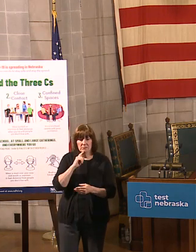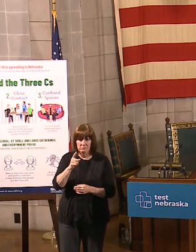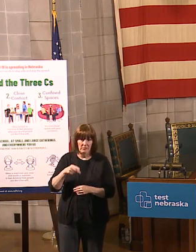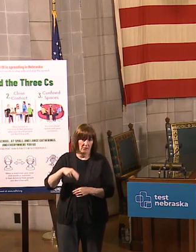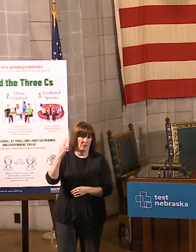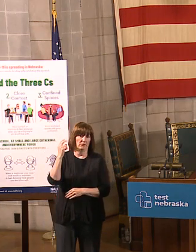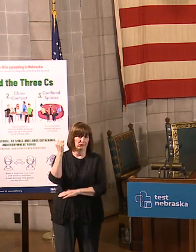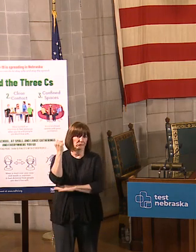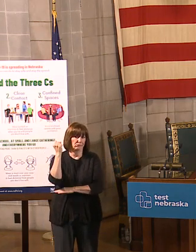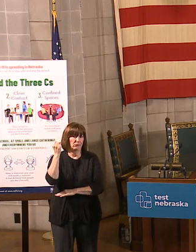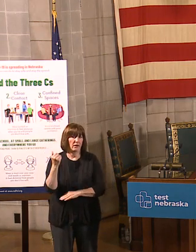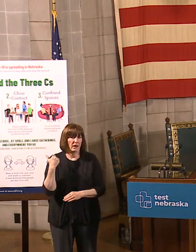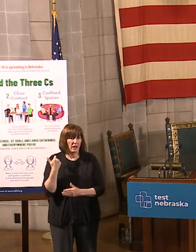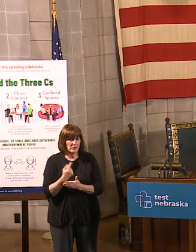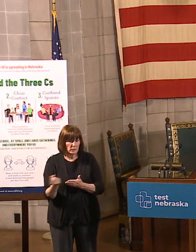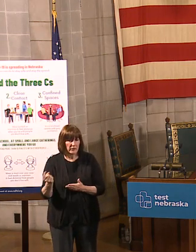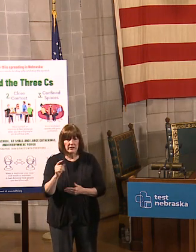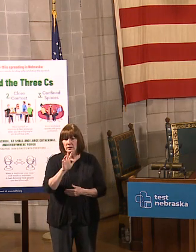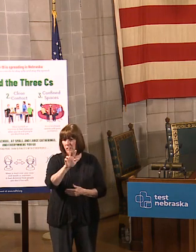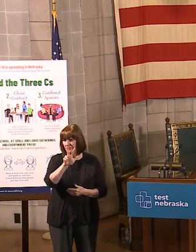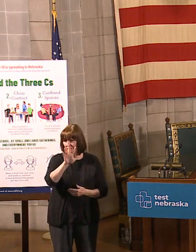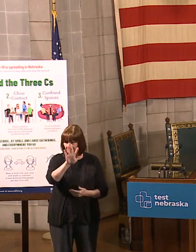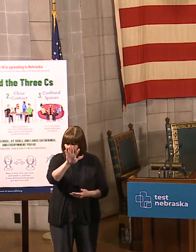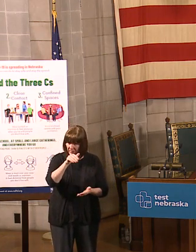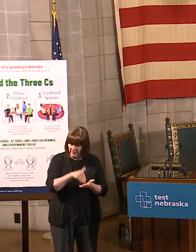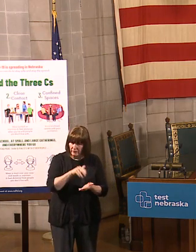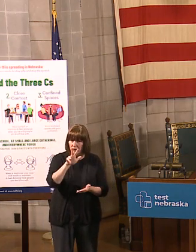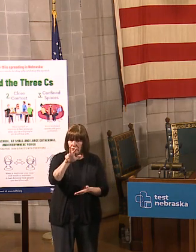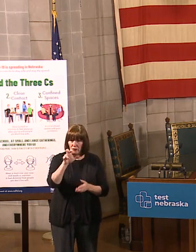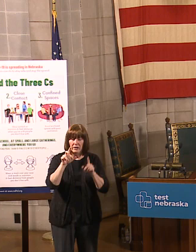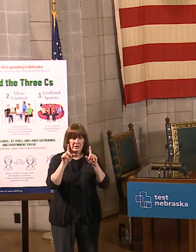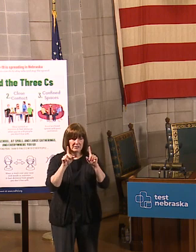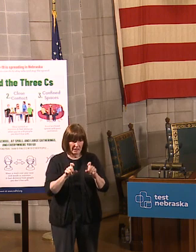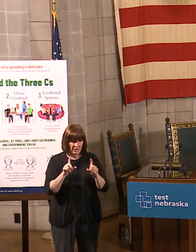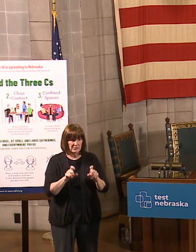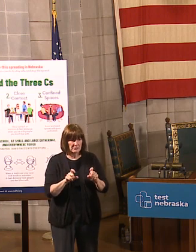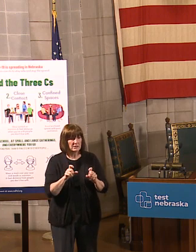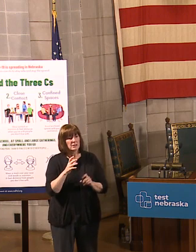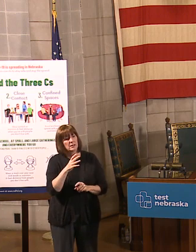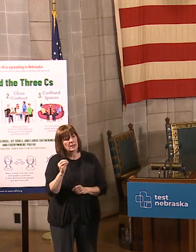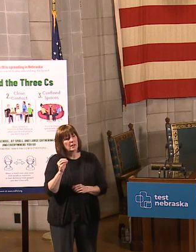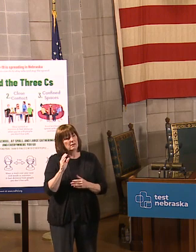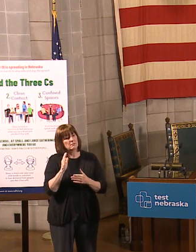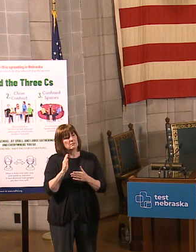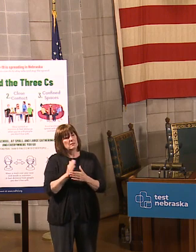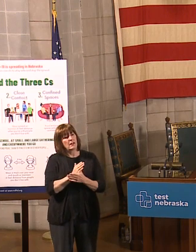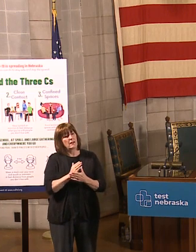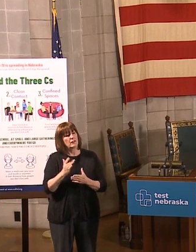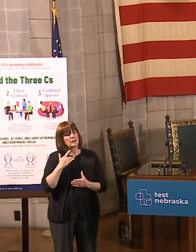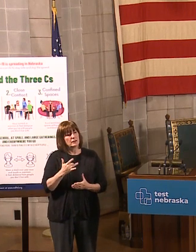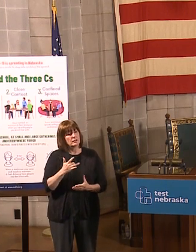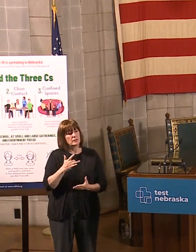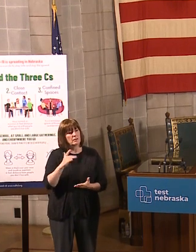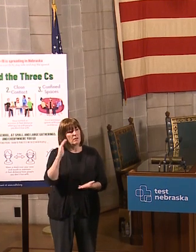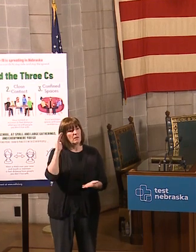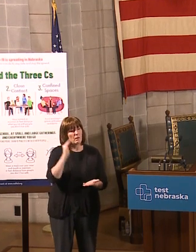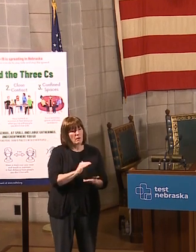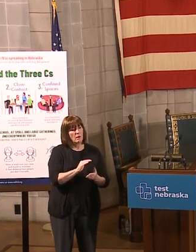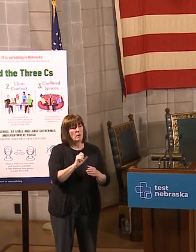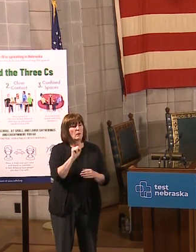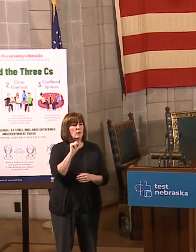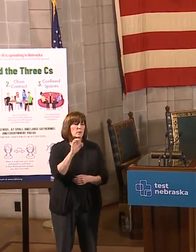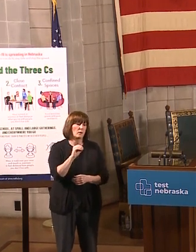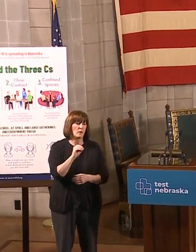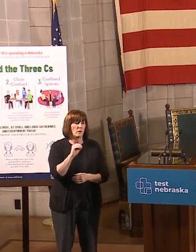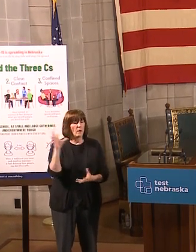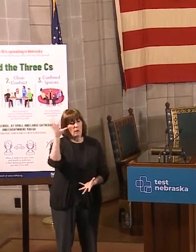Wednesday of last week of 5,300 tests a day. And of course, then the average, obviously, other days are down lower. So that brings